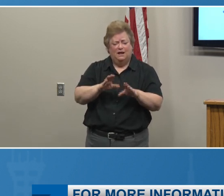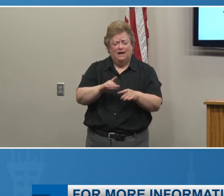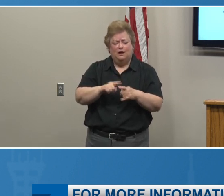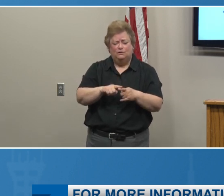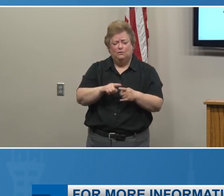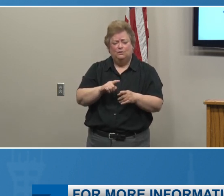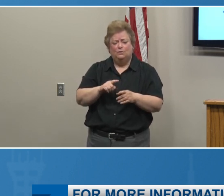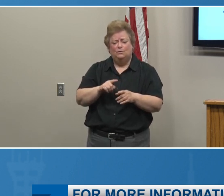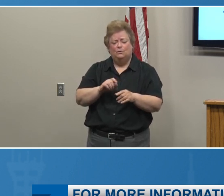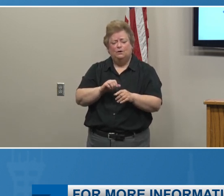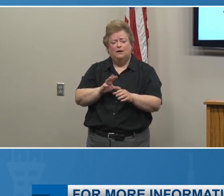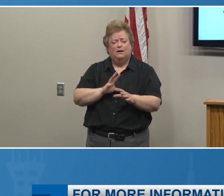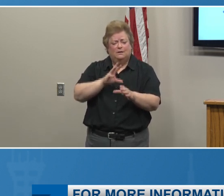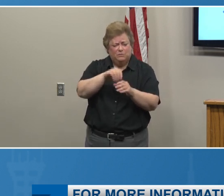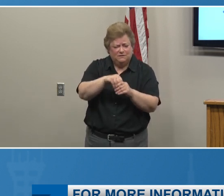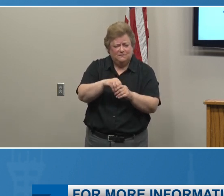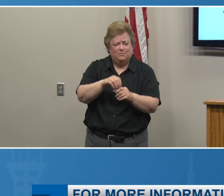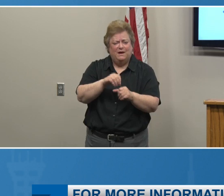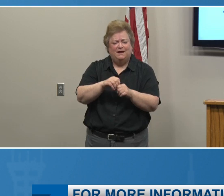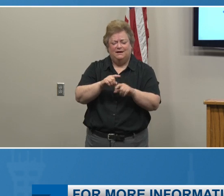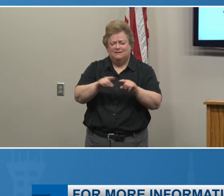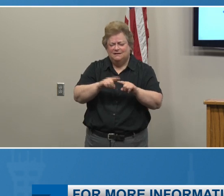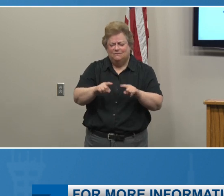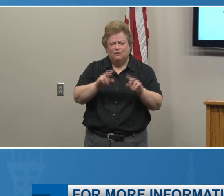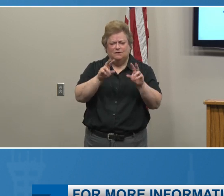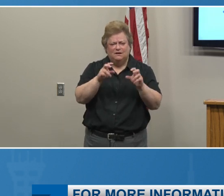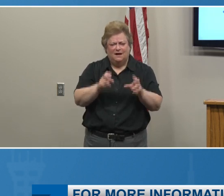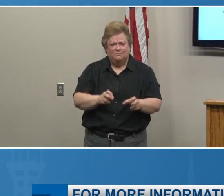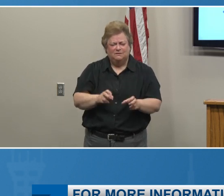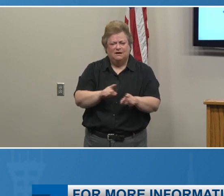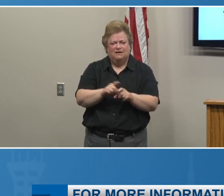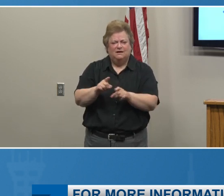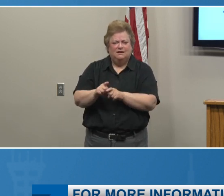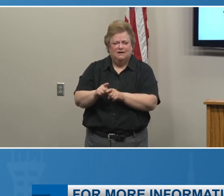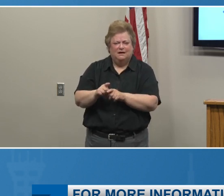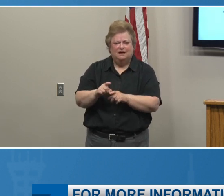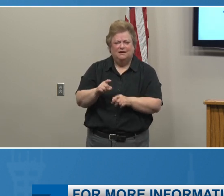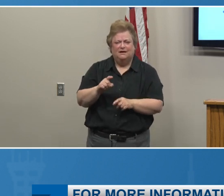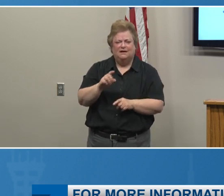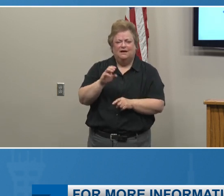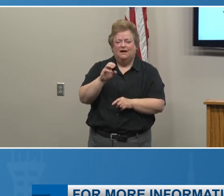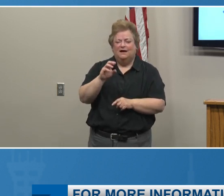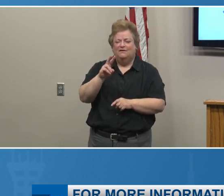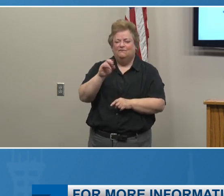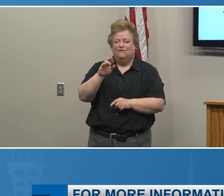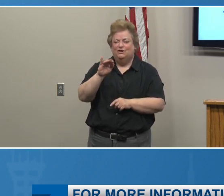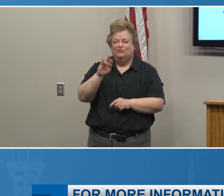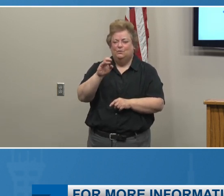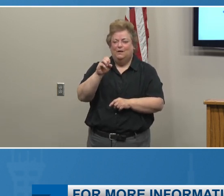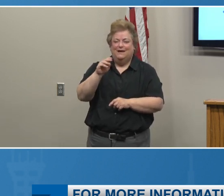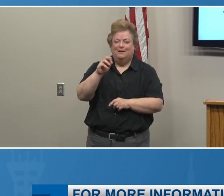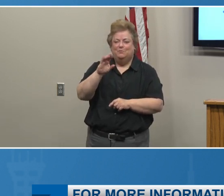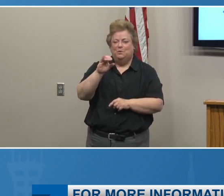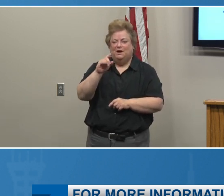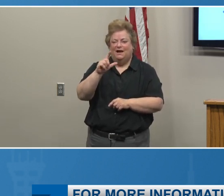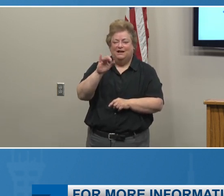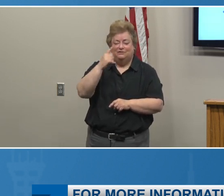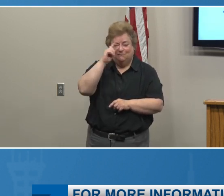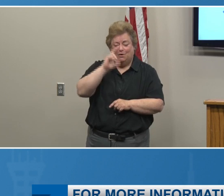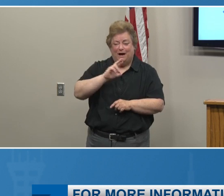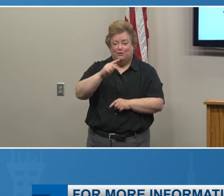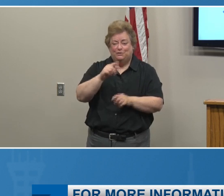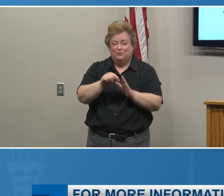remotely participate in a variety of topics and lessons such as virtual embryology for third grade students these